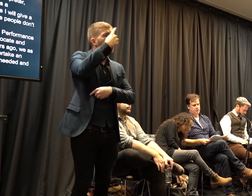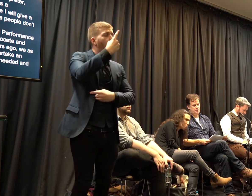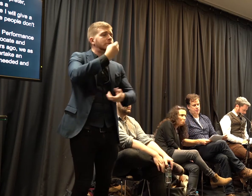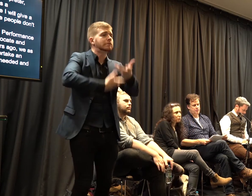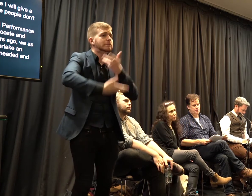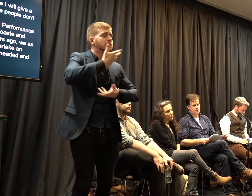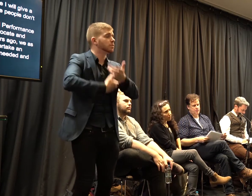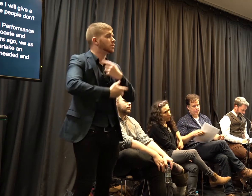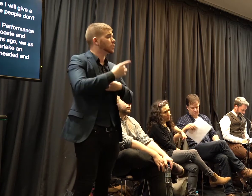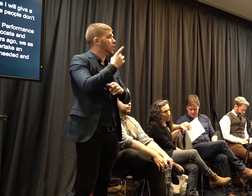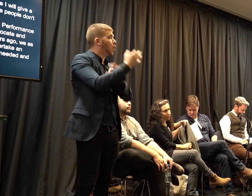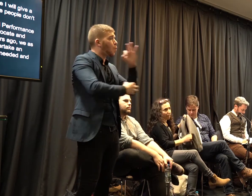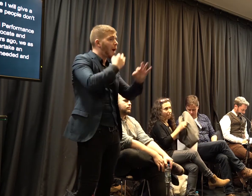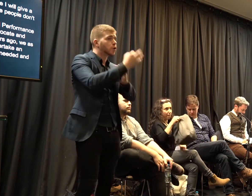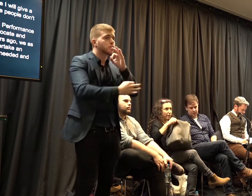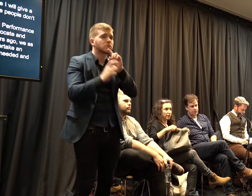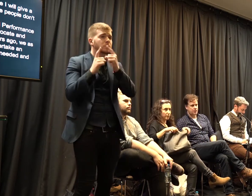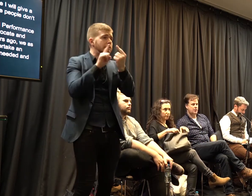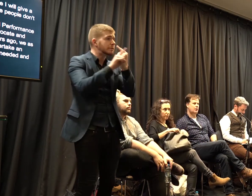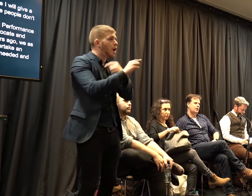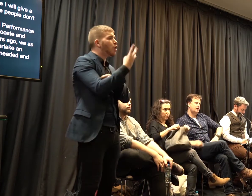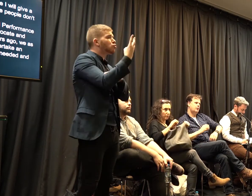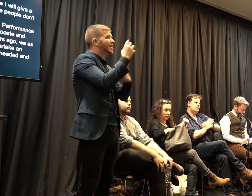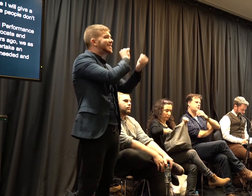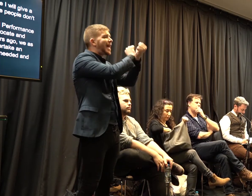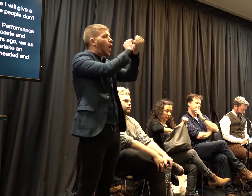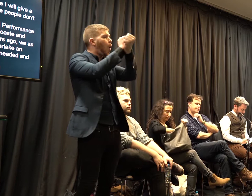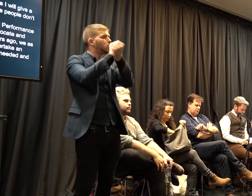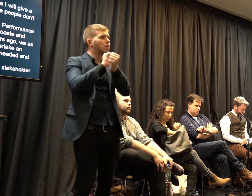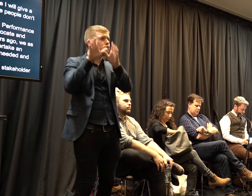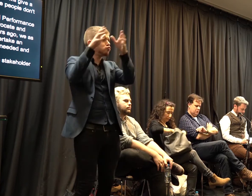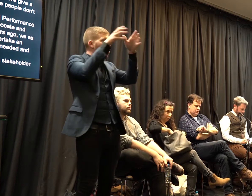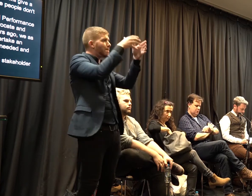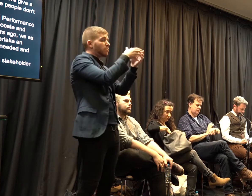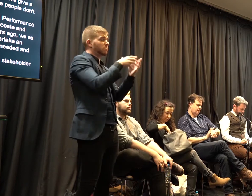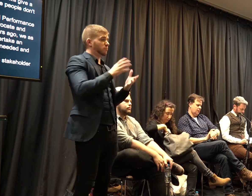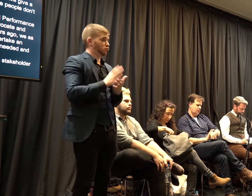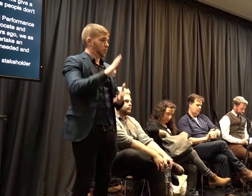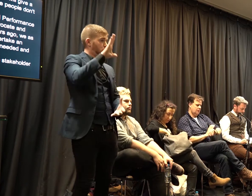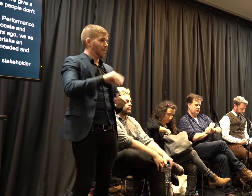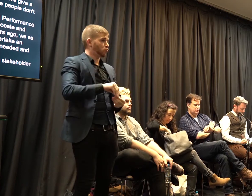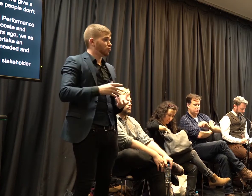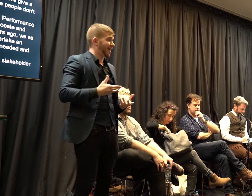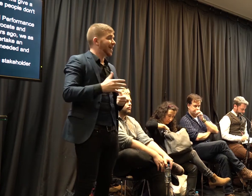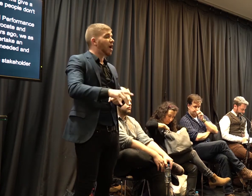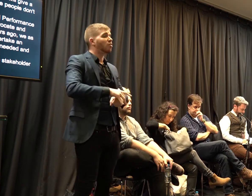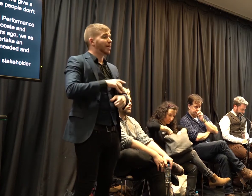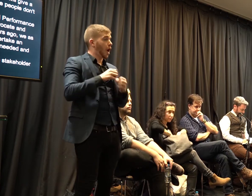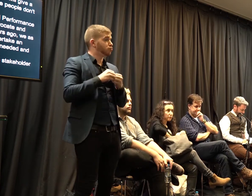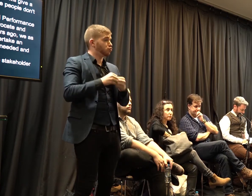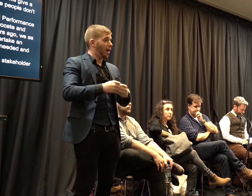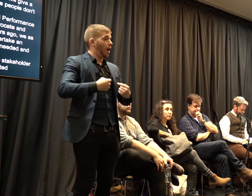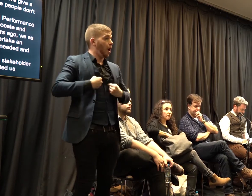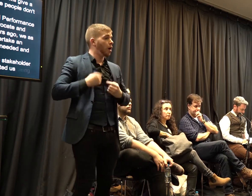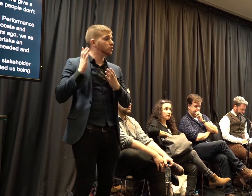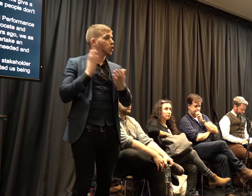we questioned and asked our 3 stakeholder groups, and in summary, theatres appreciated us being there